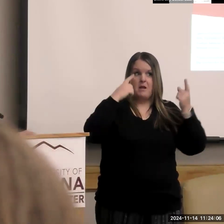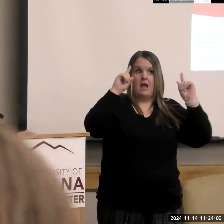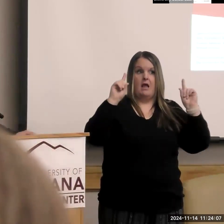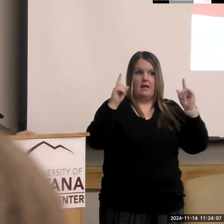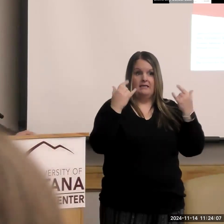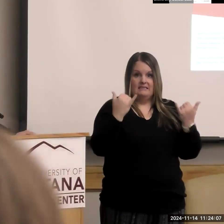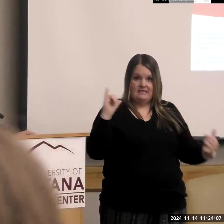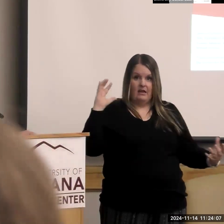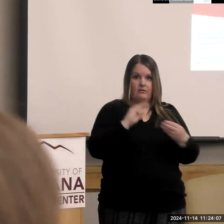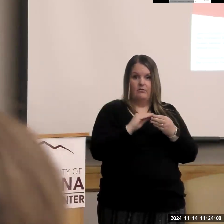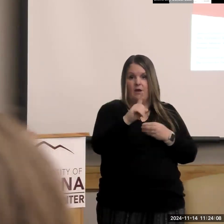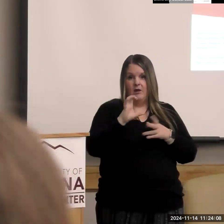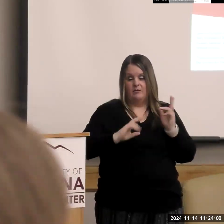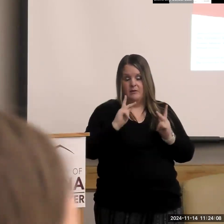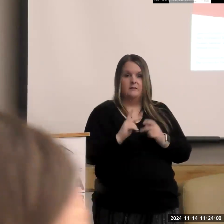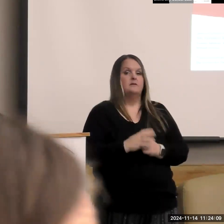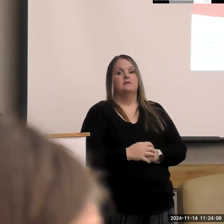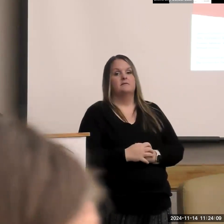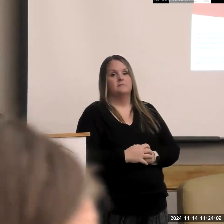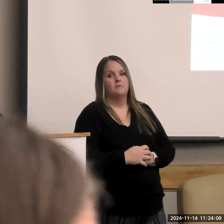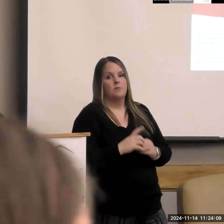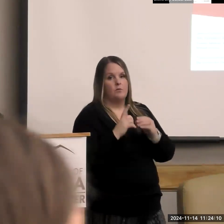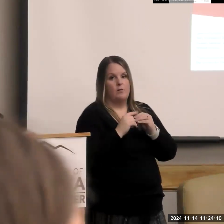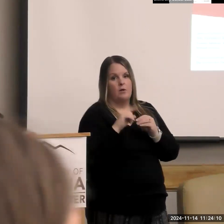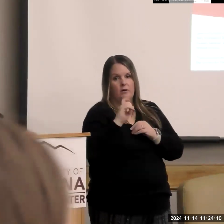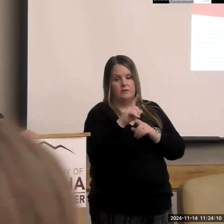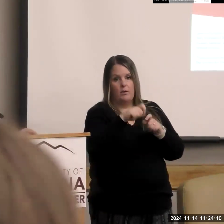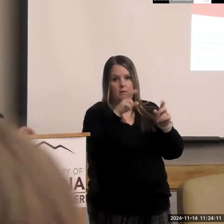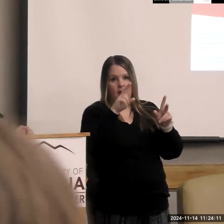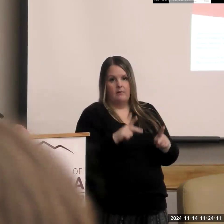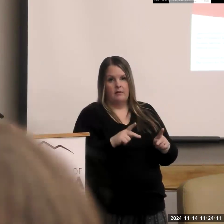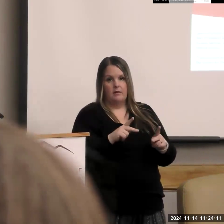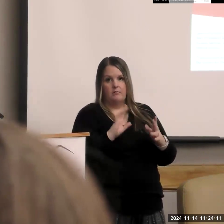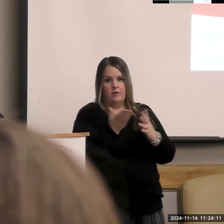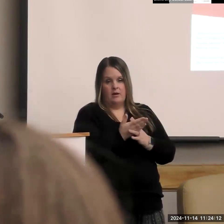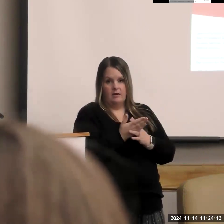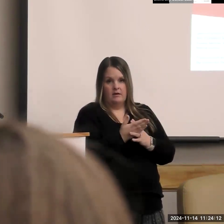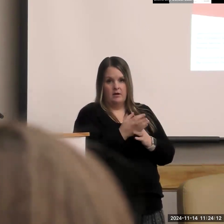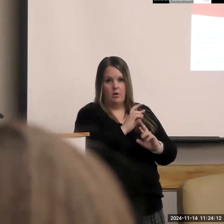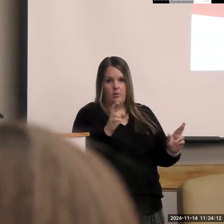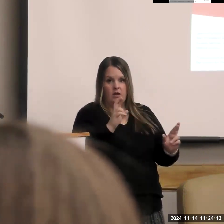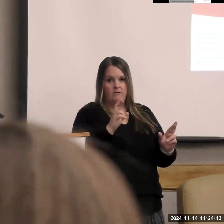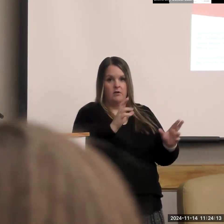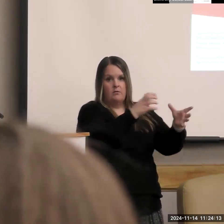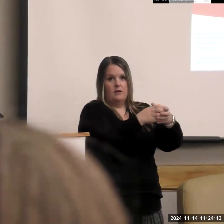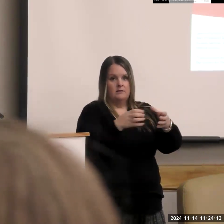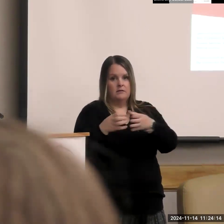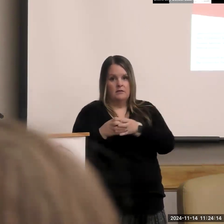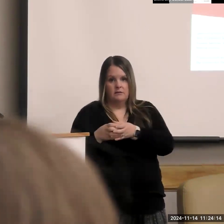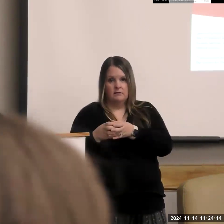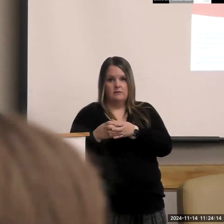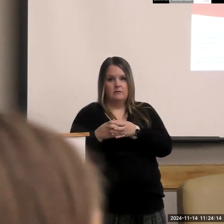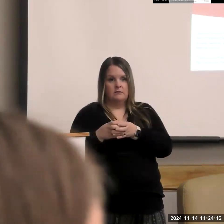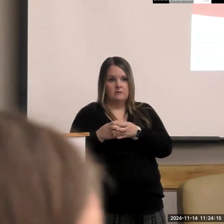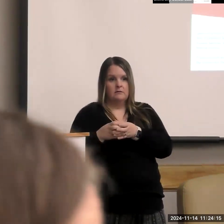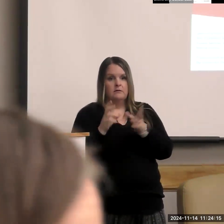100 people. One more question, then we've got to wrap up, have a quick break, and get ready for our breakout sessions. Just